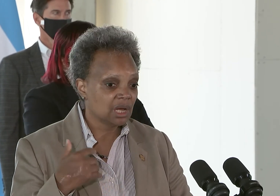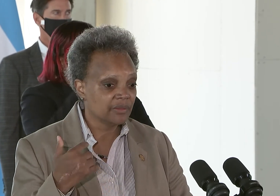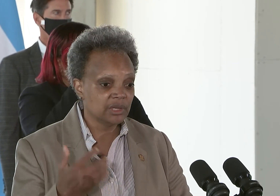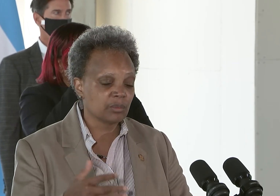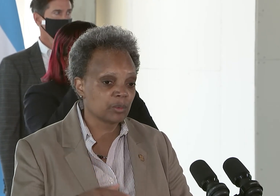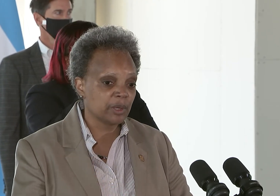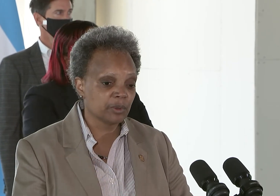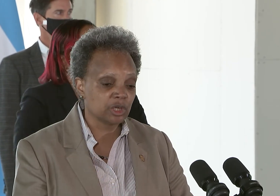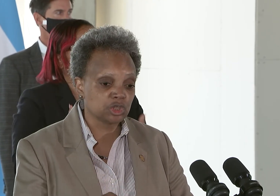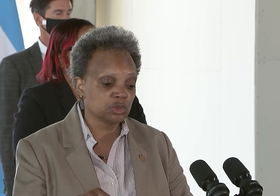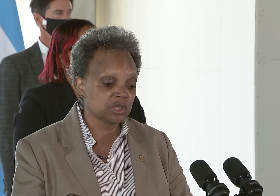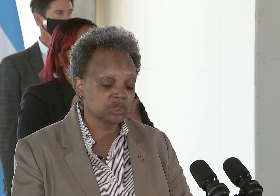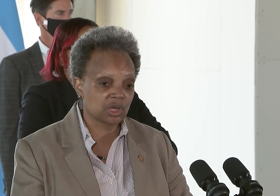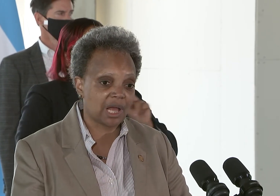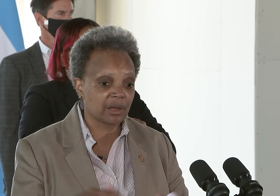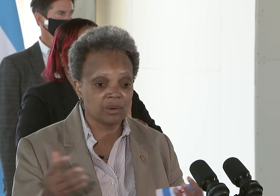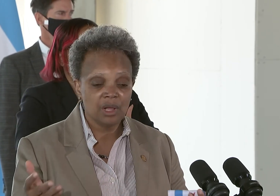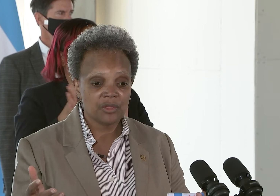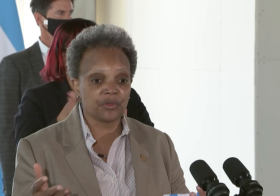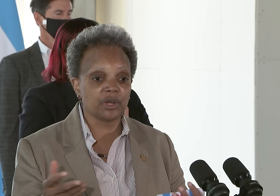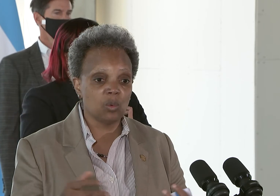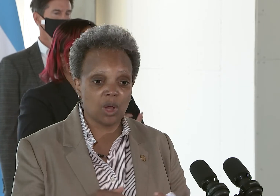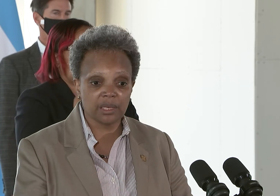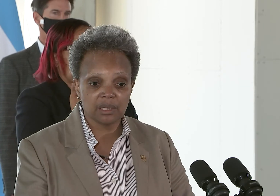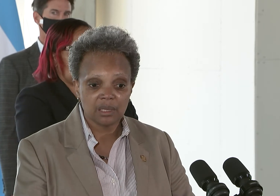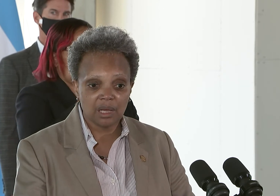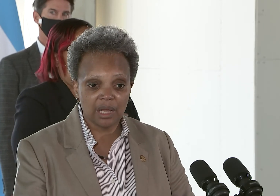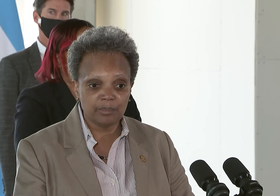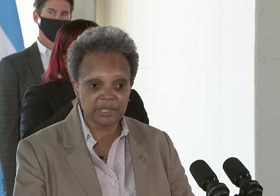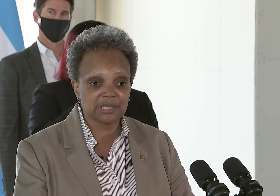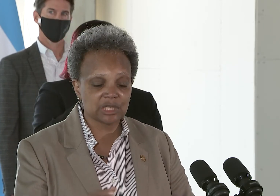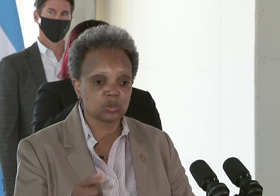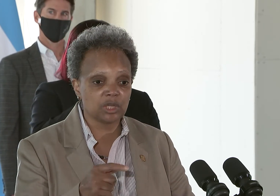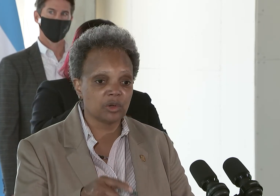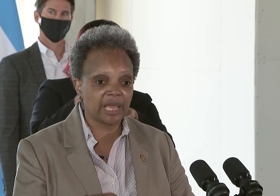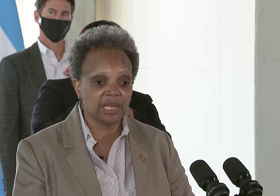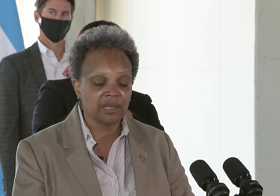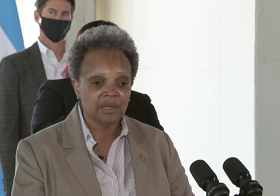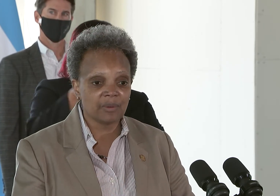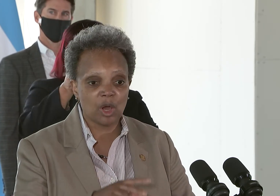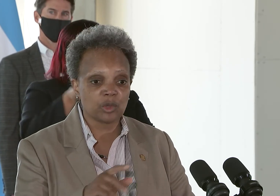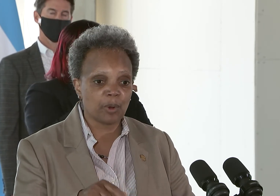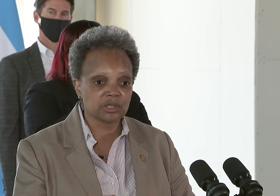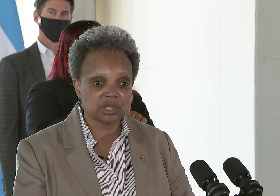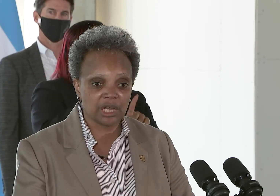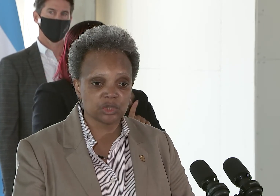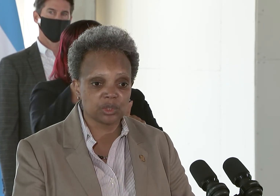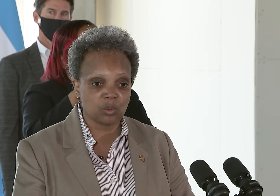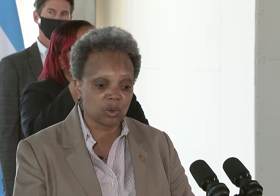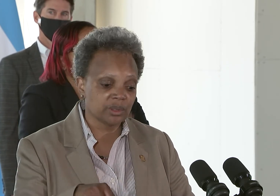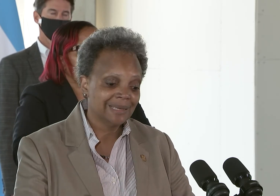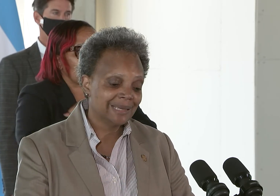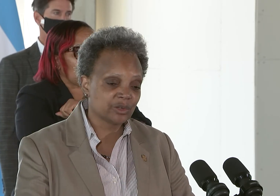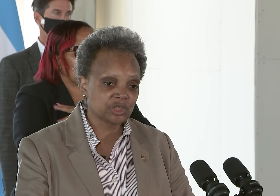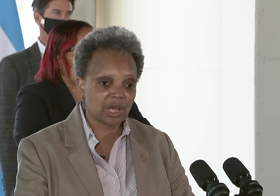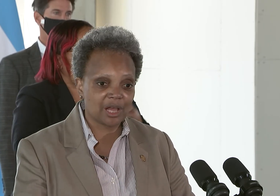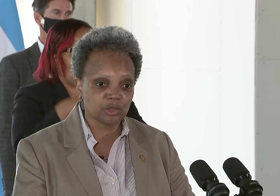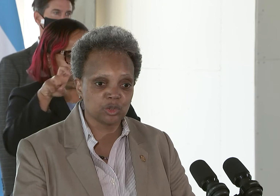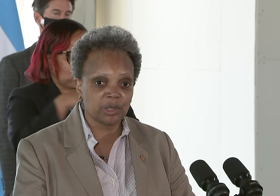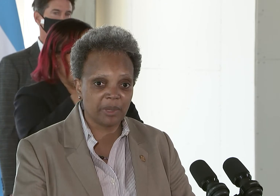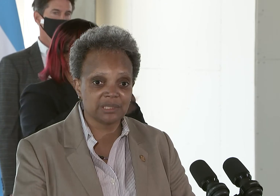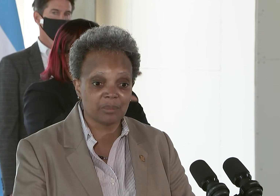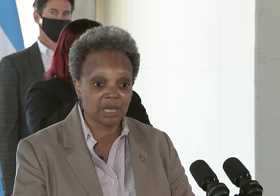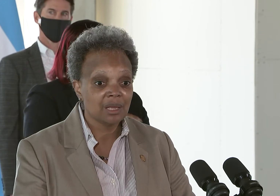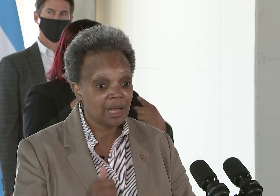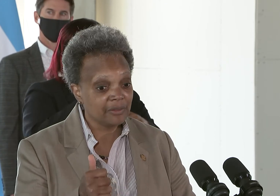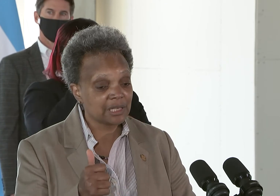innovation, the number of people that are choosing Chicago, 31 businesses relocating from other parts of the country and the world here to Chicago